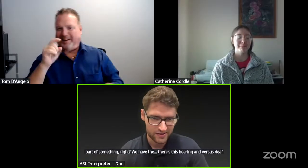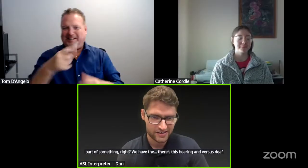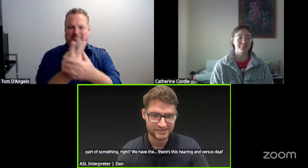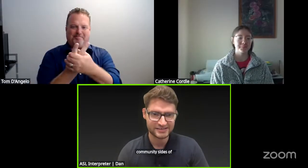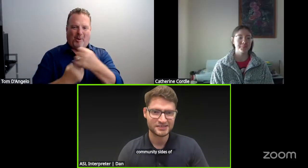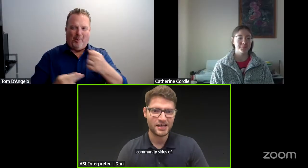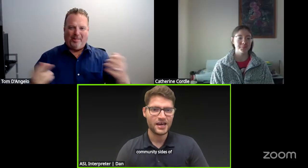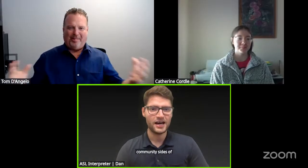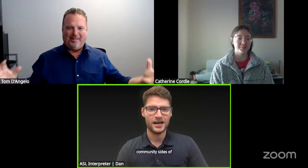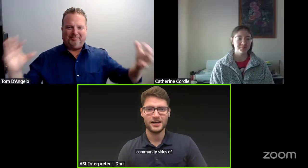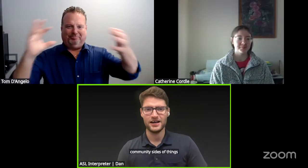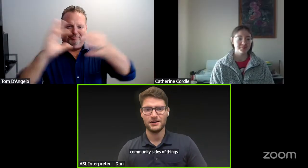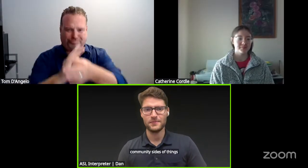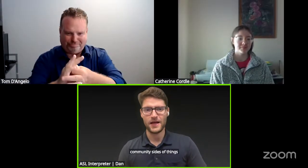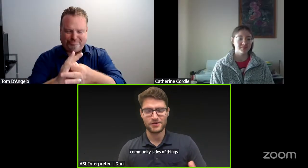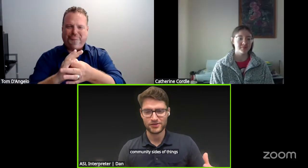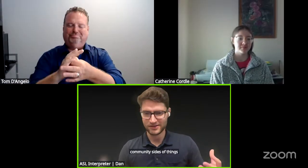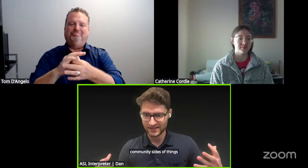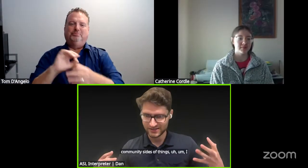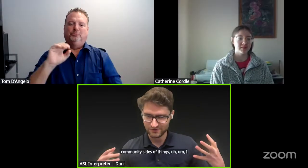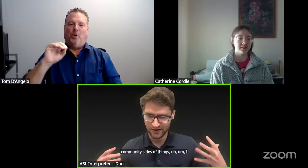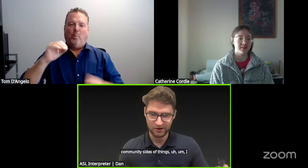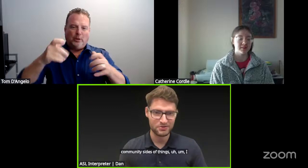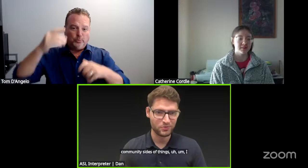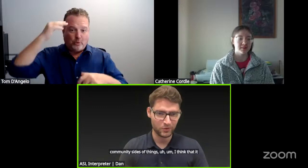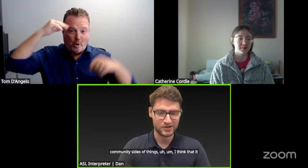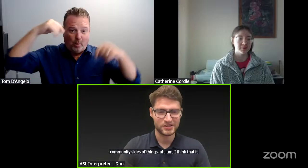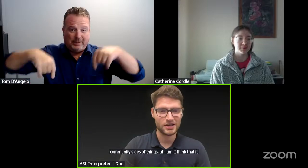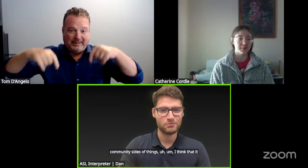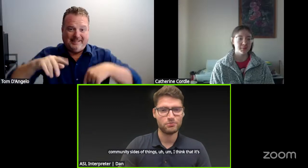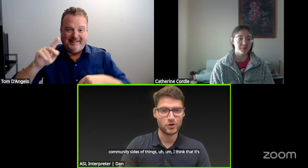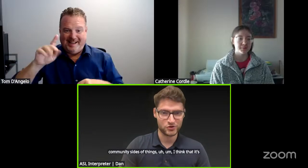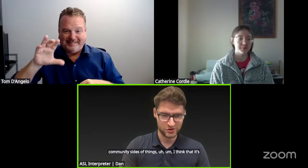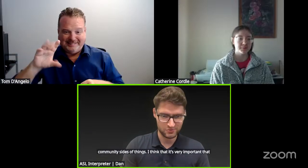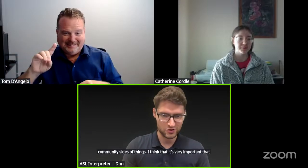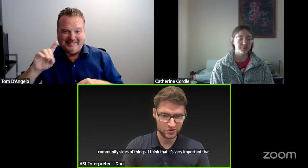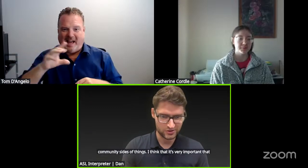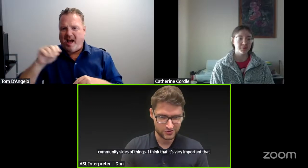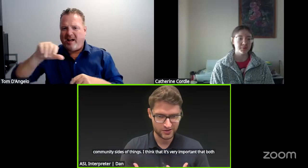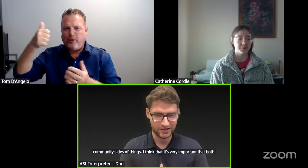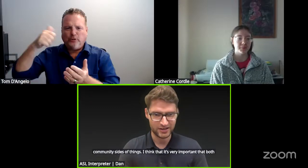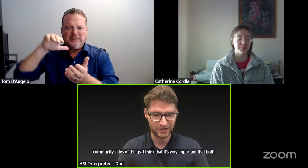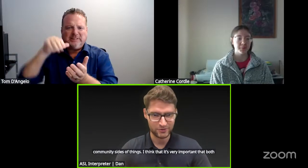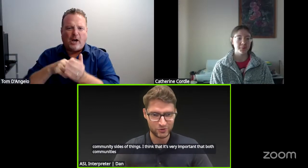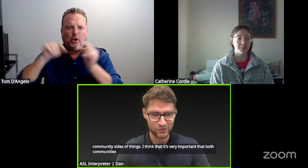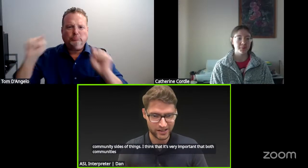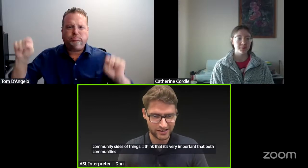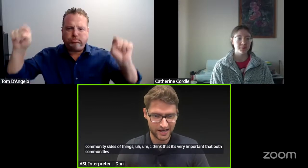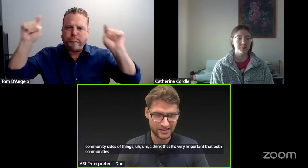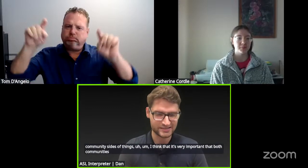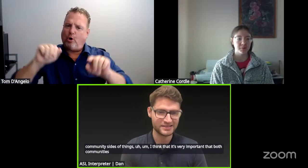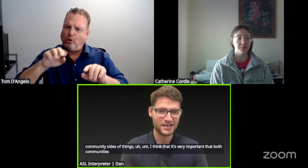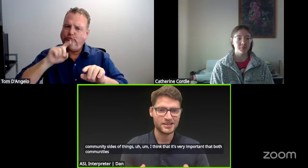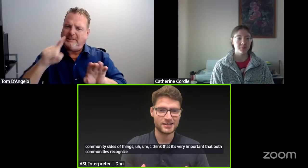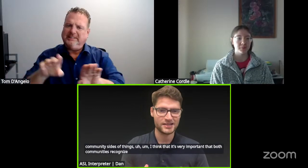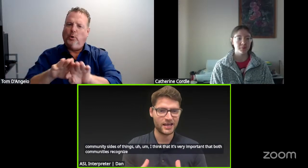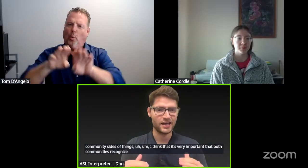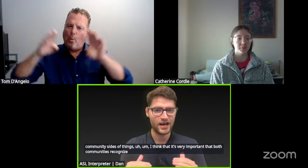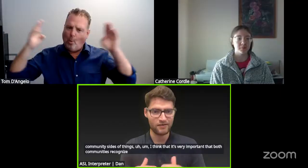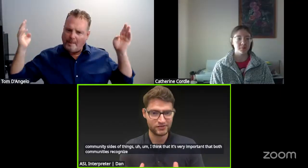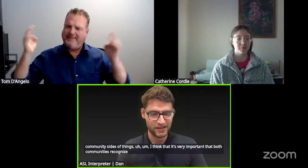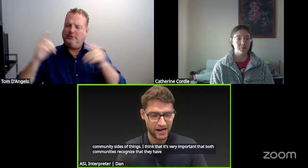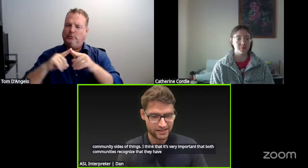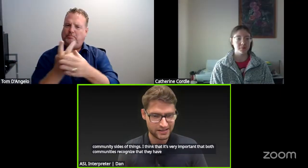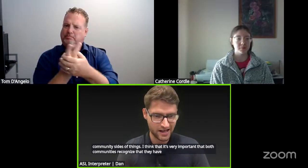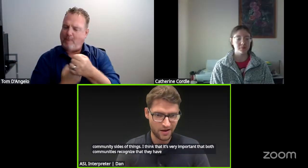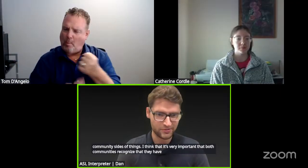sides of things. I think that it's very important that both communities recognize that they